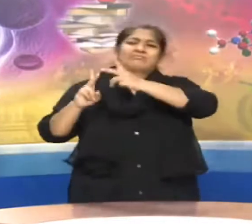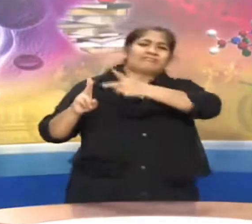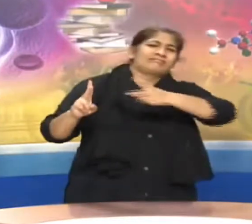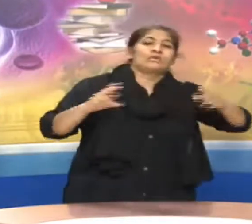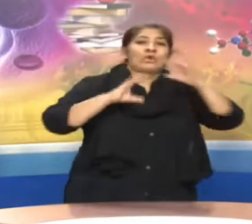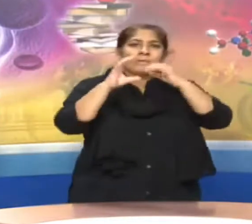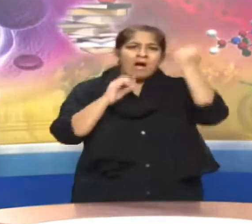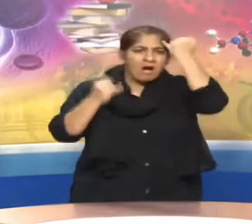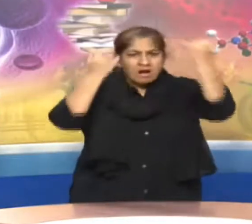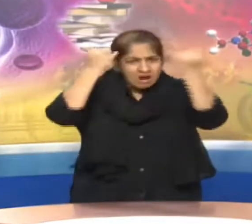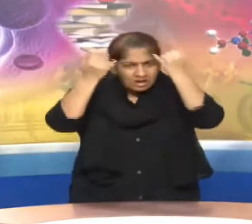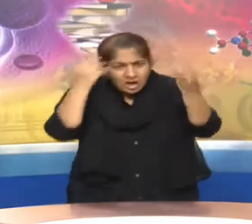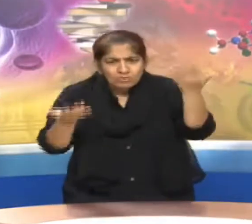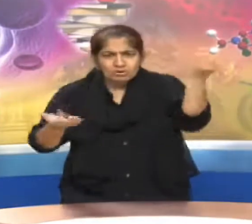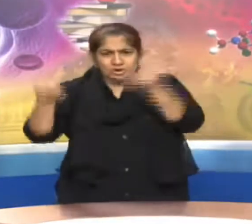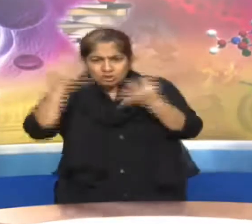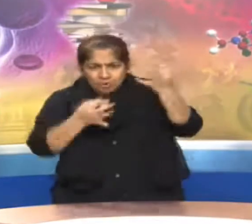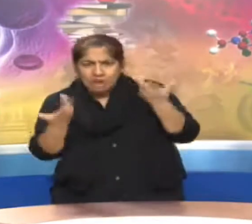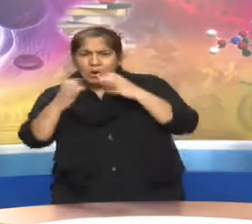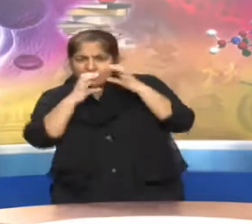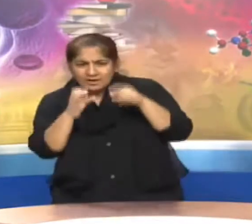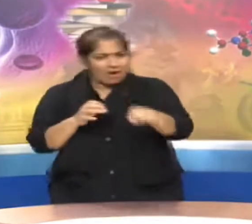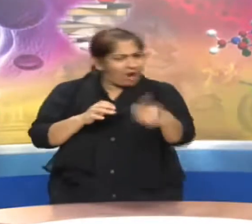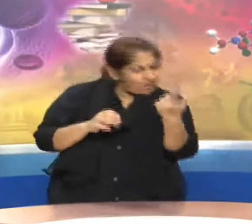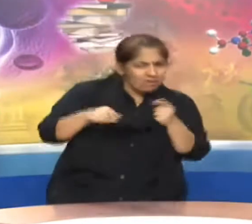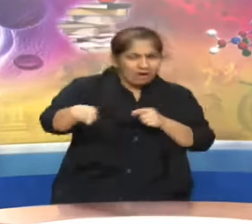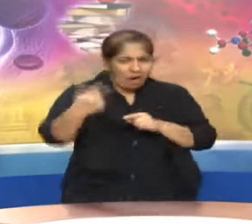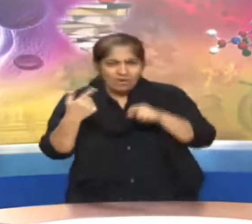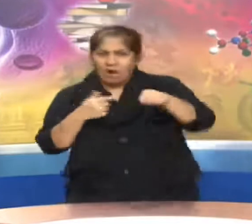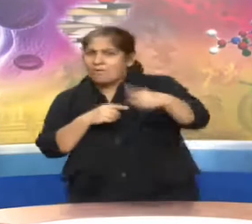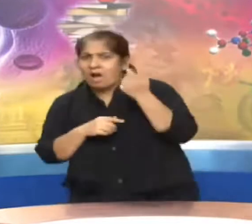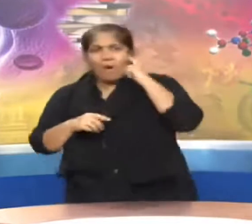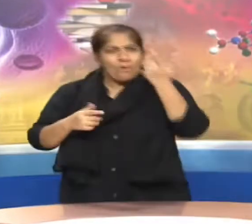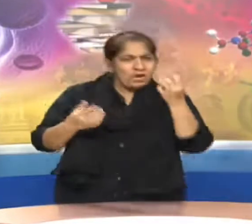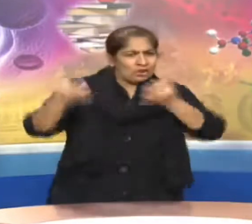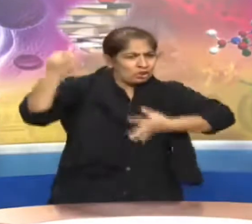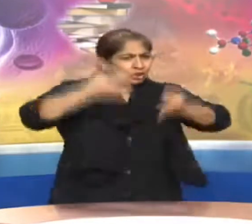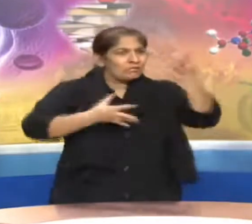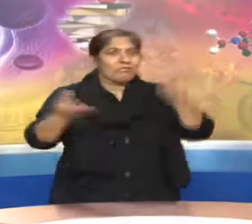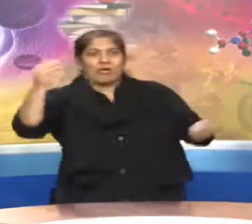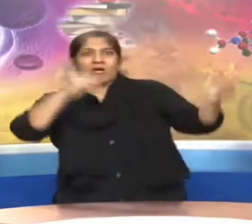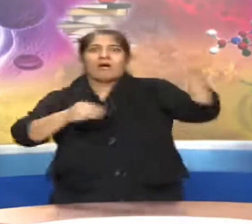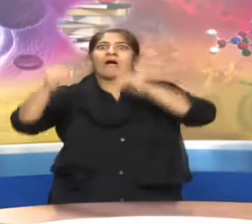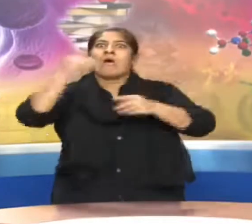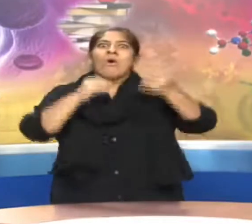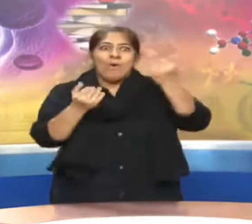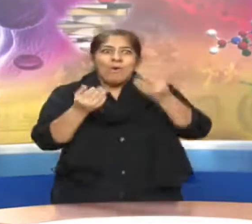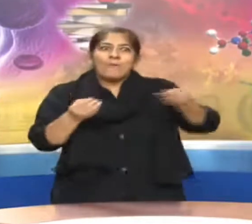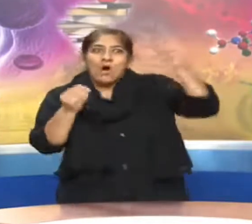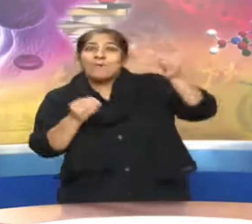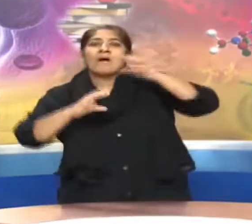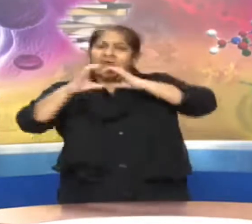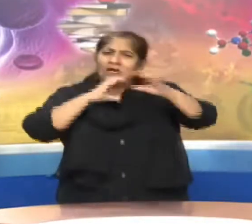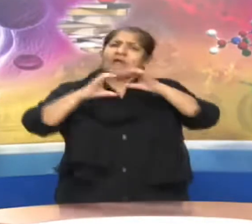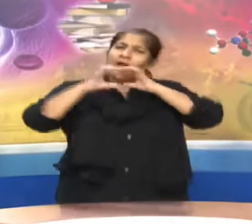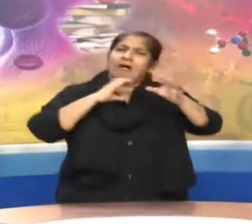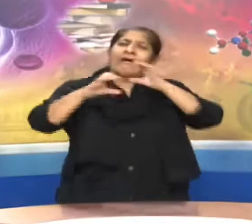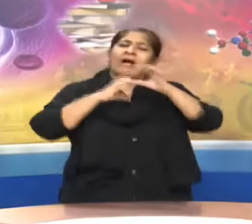Communication happens between the two people, between two companies, two groups. So, there are various groups,